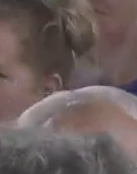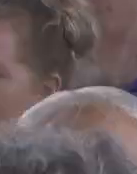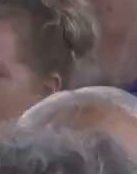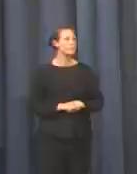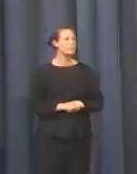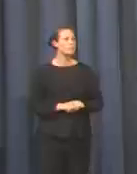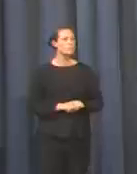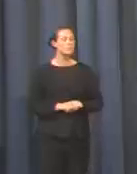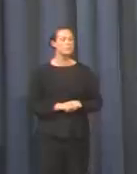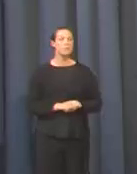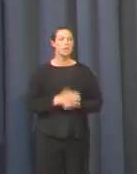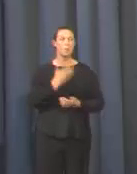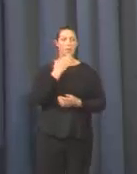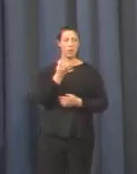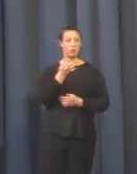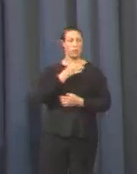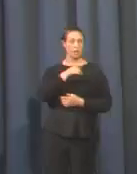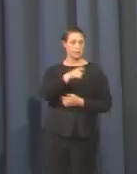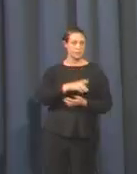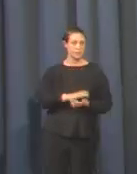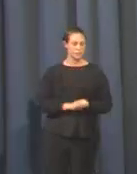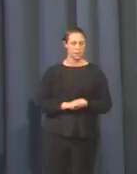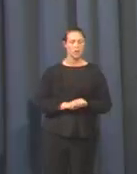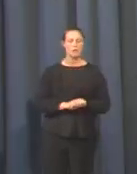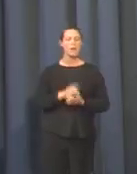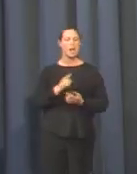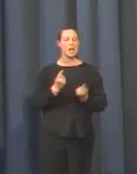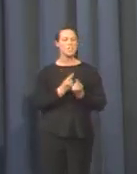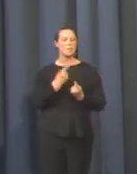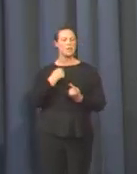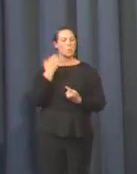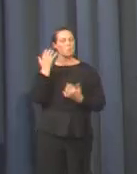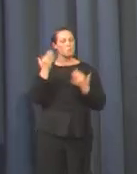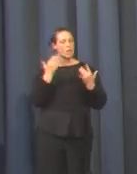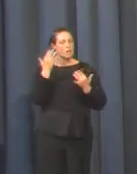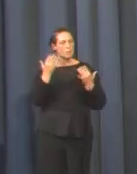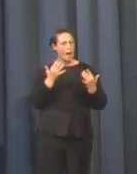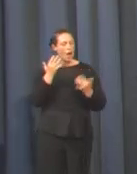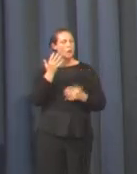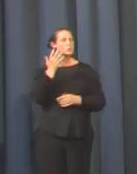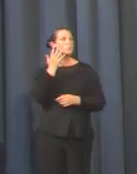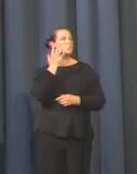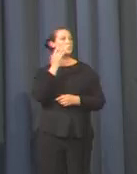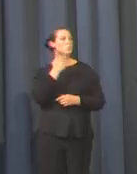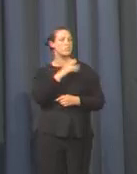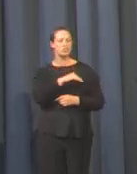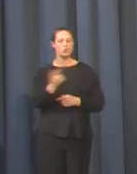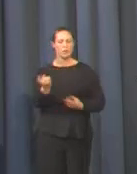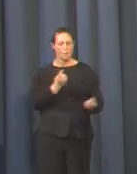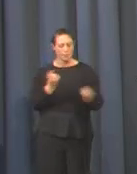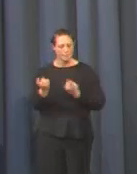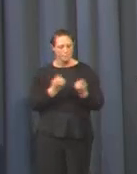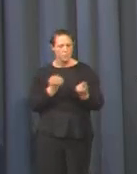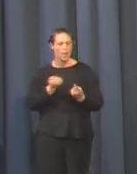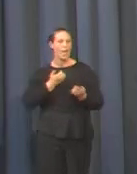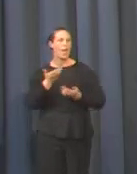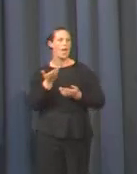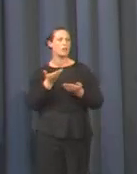Yeah, thanks for the question. It's certainly something we were considering when we were seeing the children that came through our